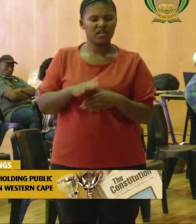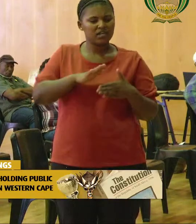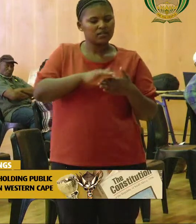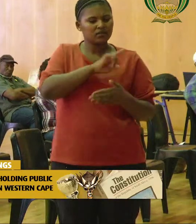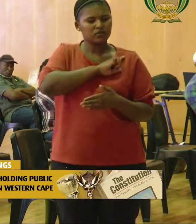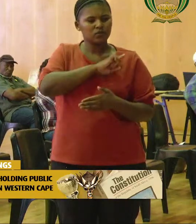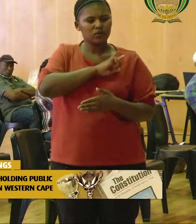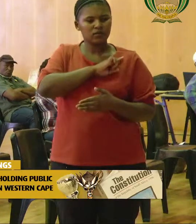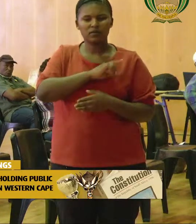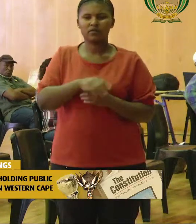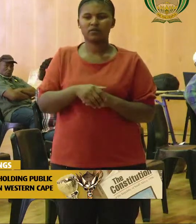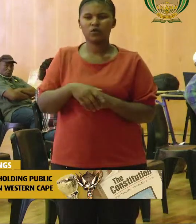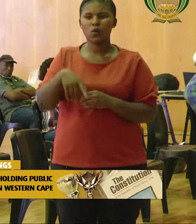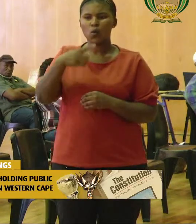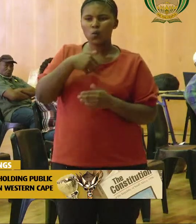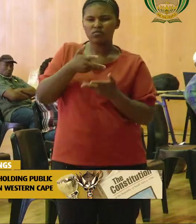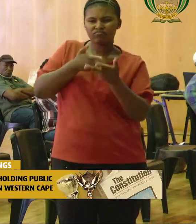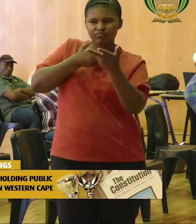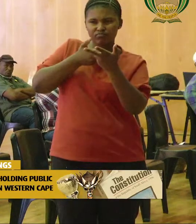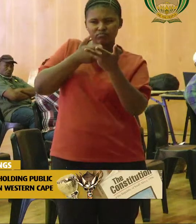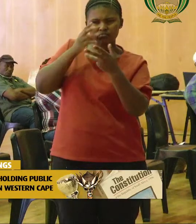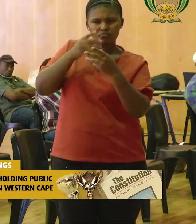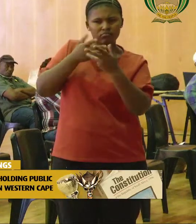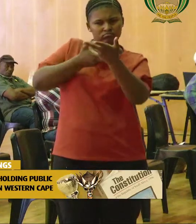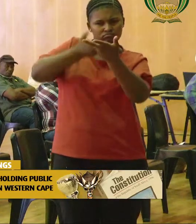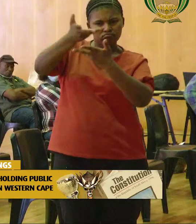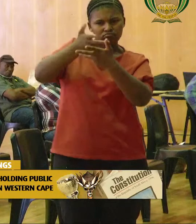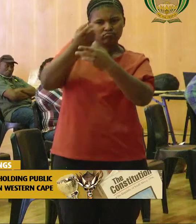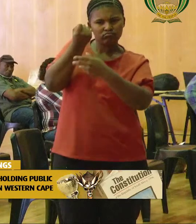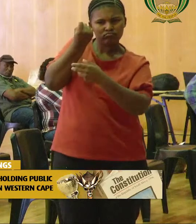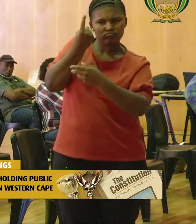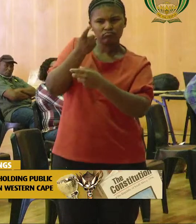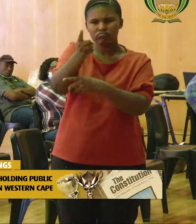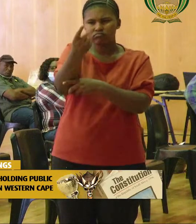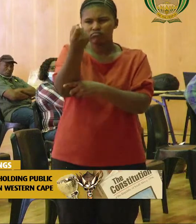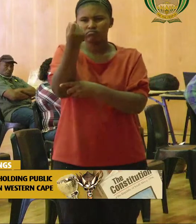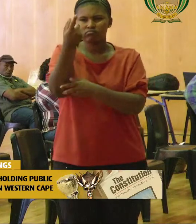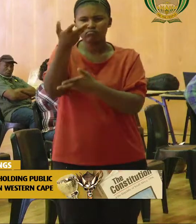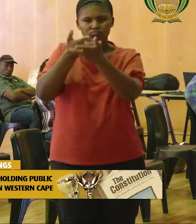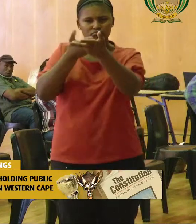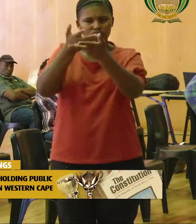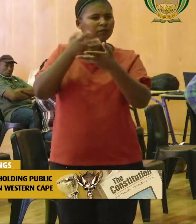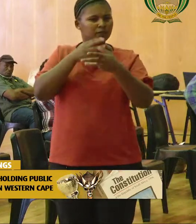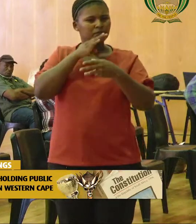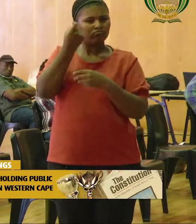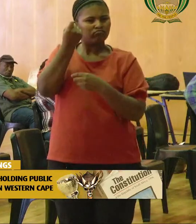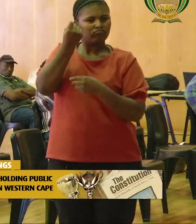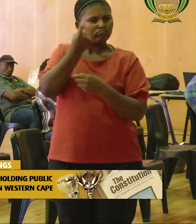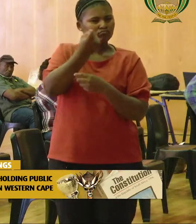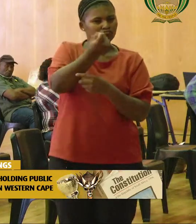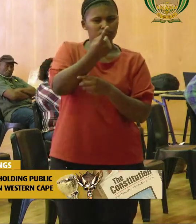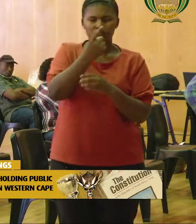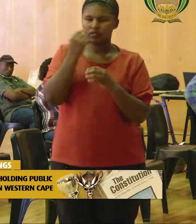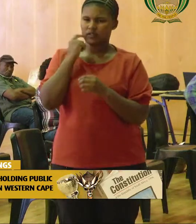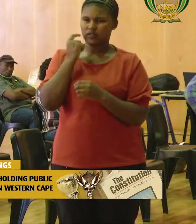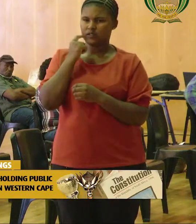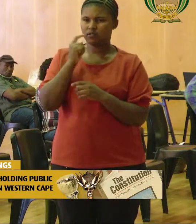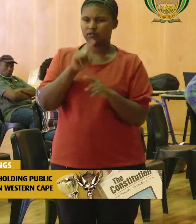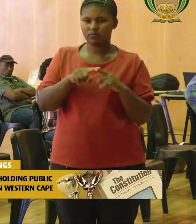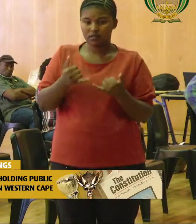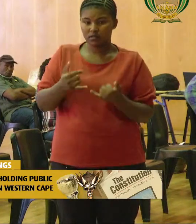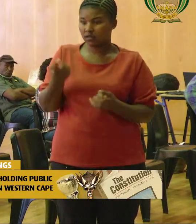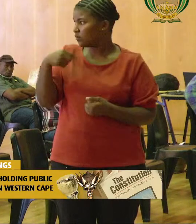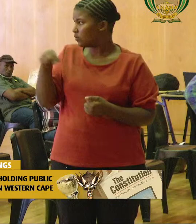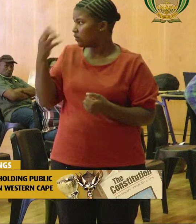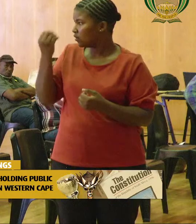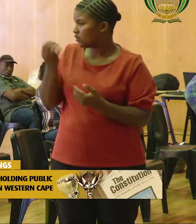we were speaking the same language. We were in the same page. The reason now we are having